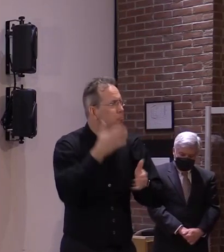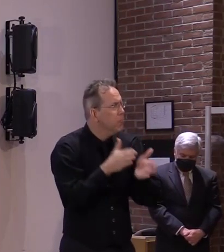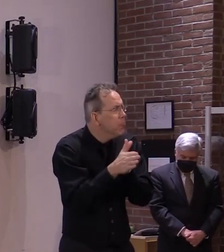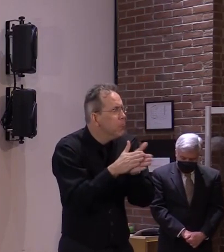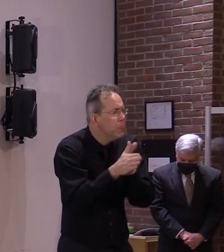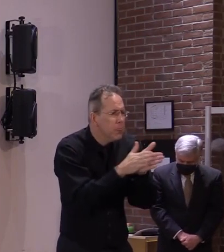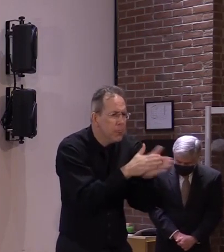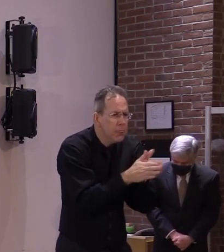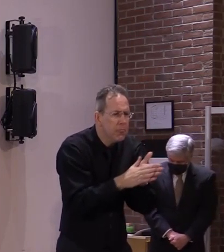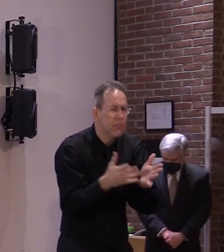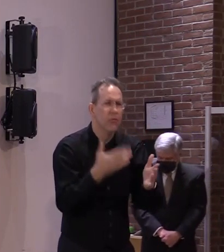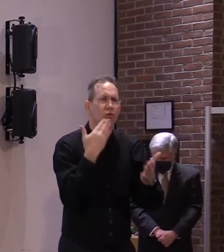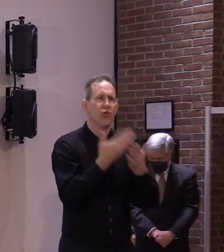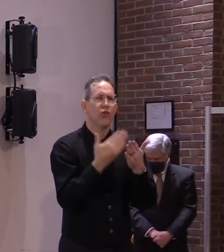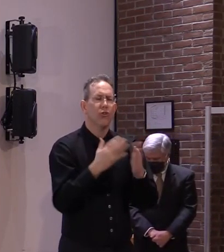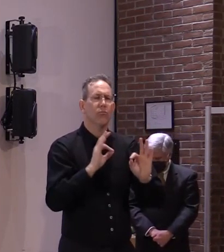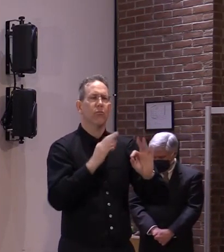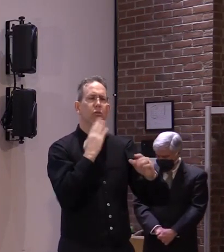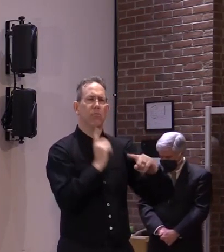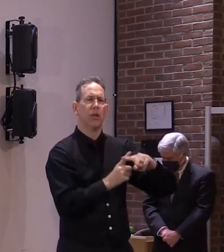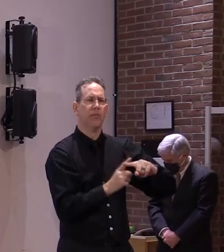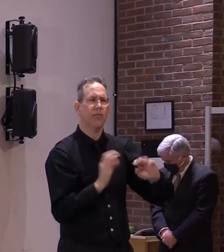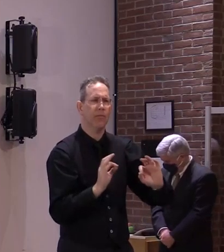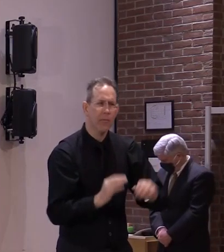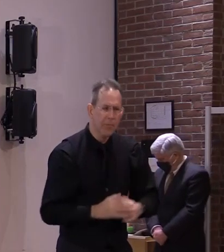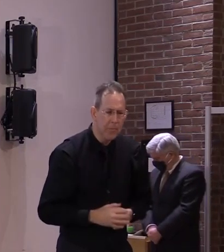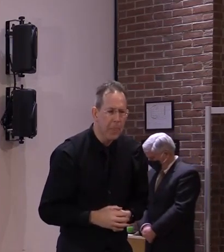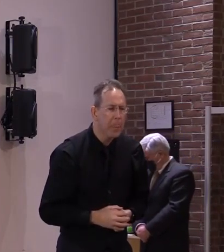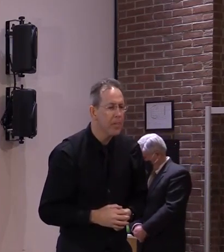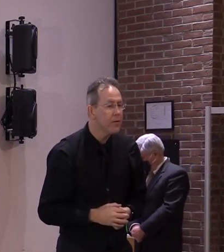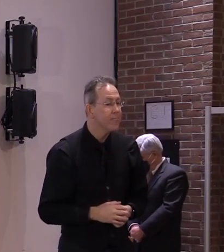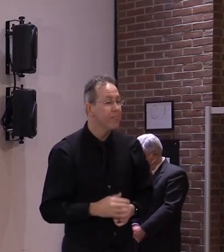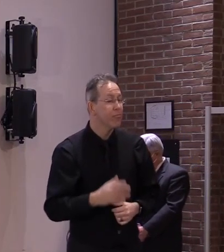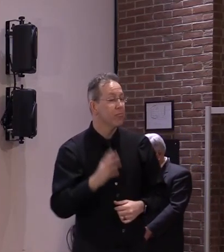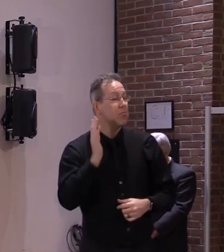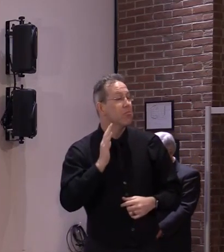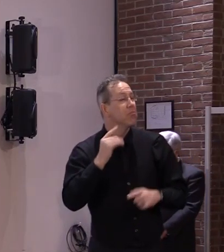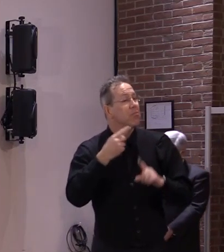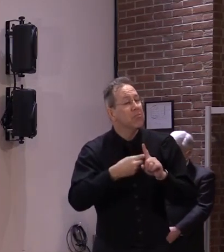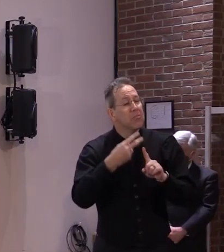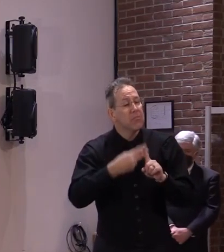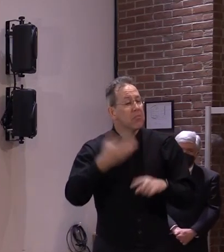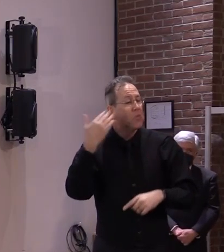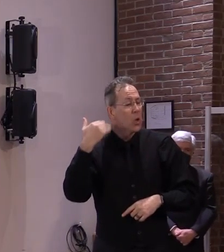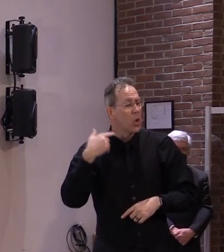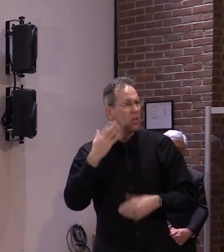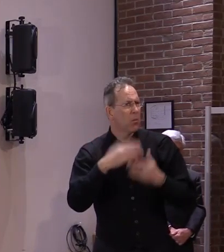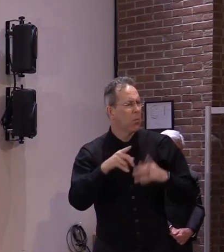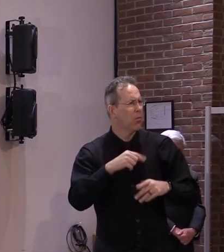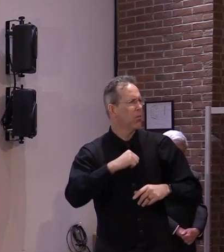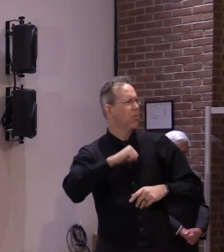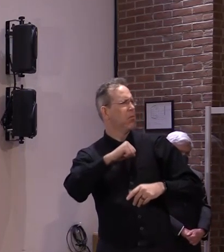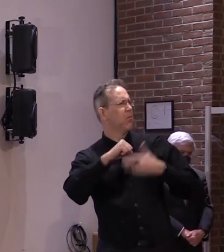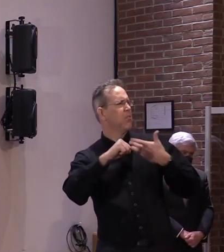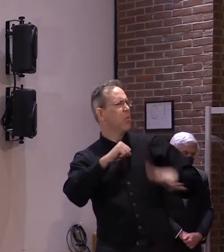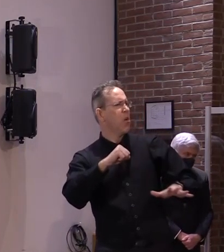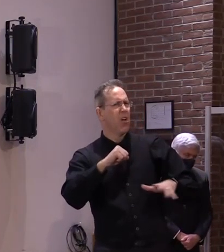get vaccinated early during their eligibility period, but who are now joining in later in the